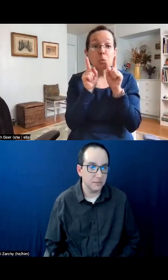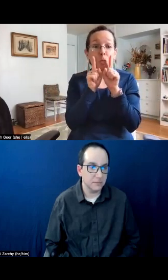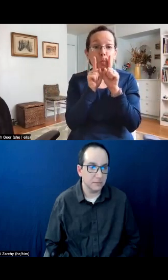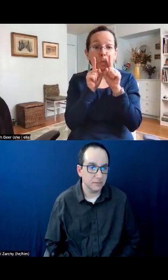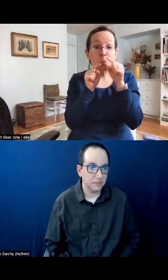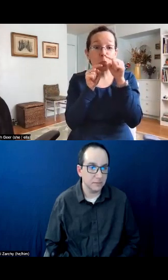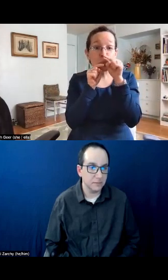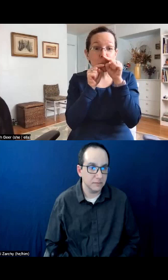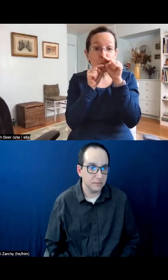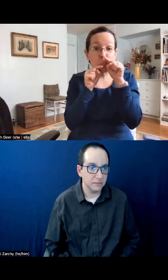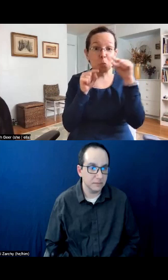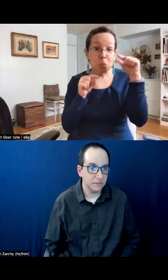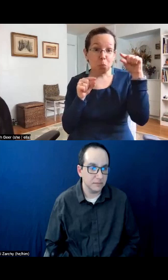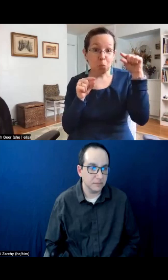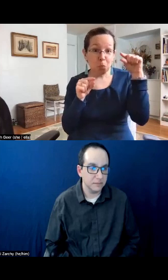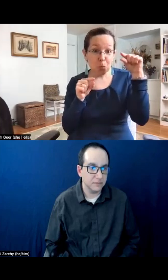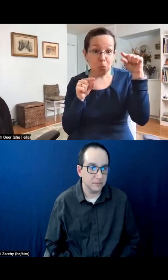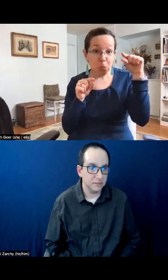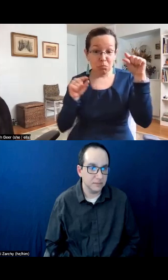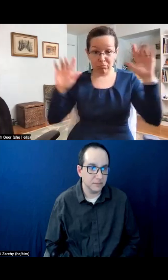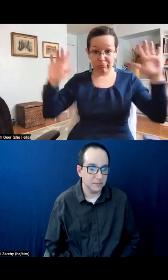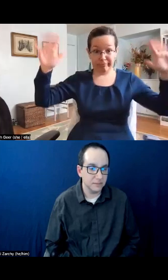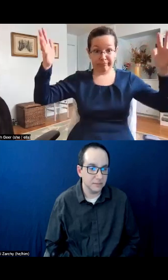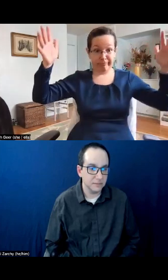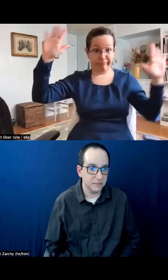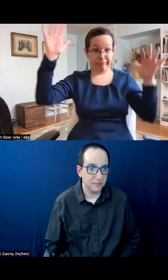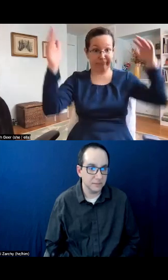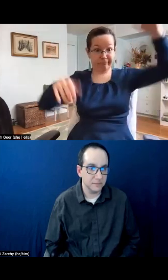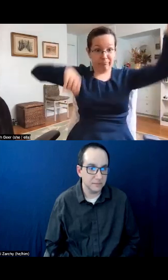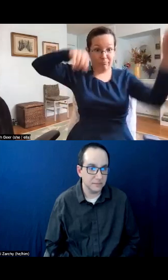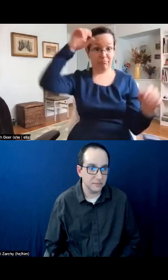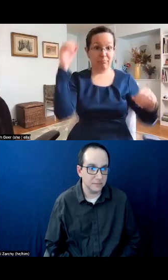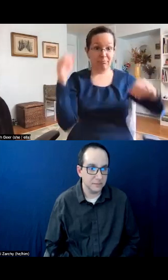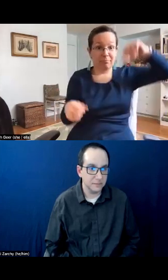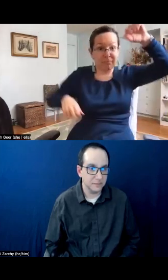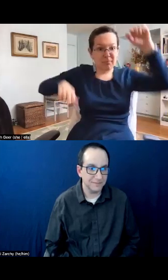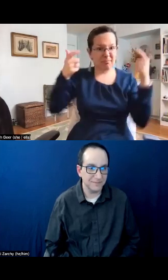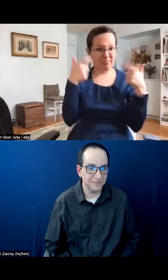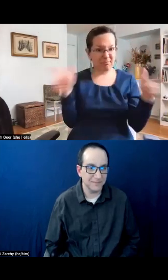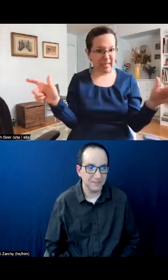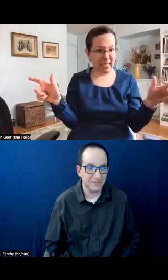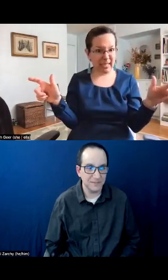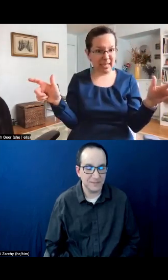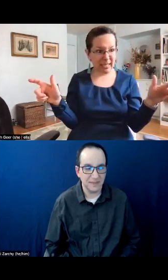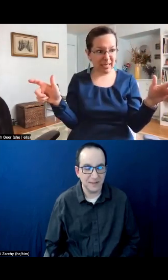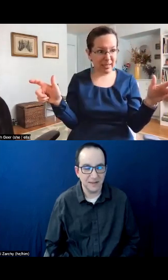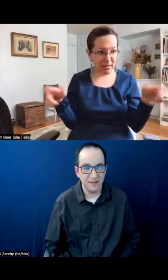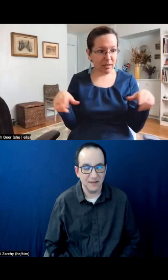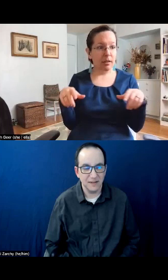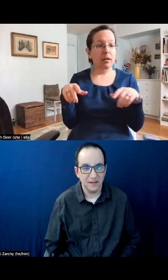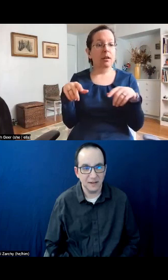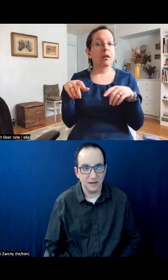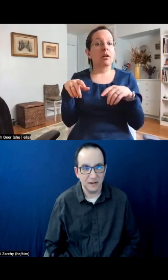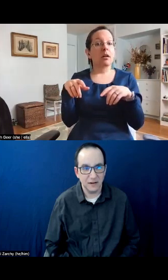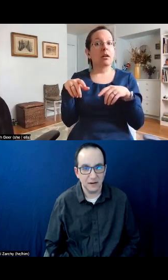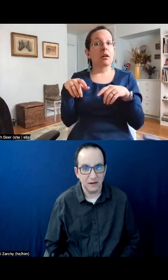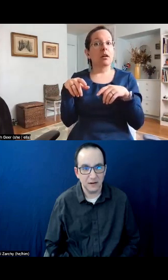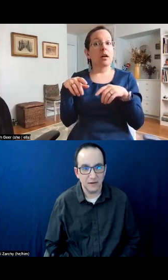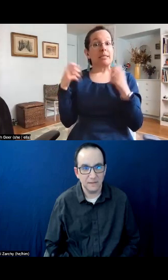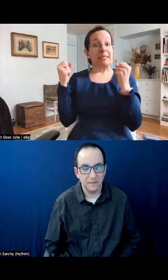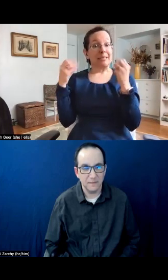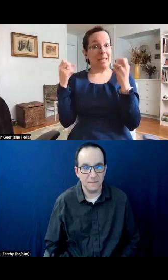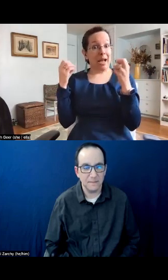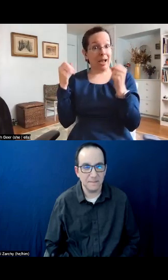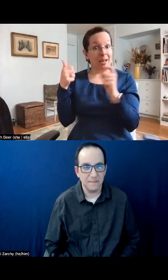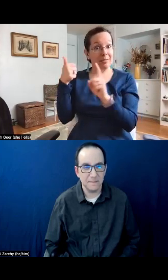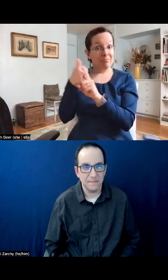list is large articulators. When we look at oral languages, of course, we see the lips, and they're quite small. But here we have such a